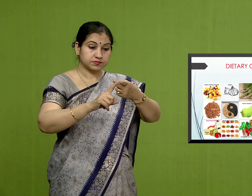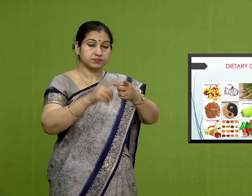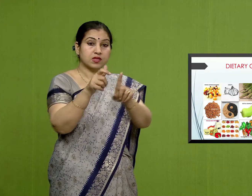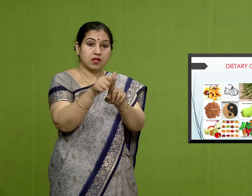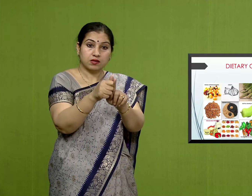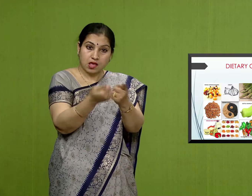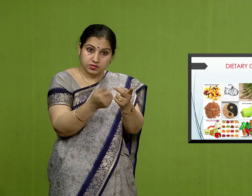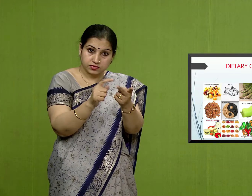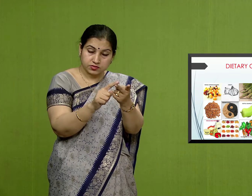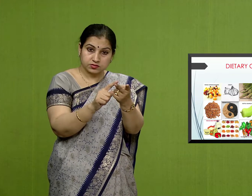nuts, ragi.